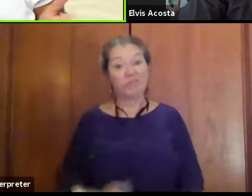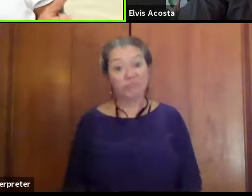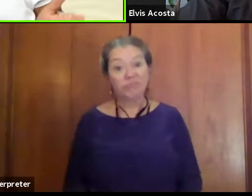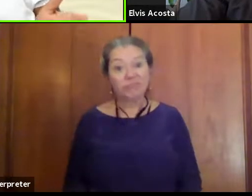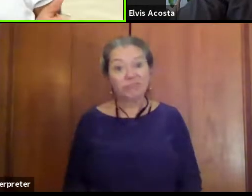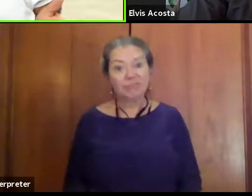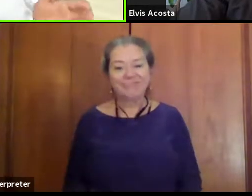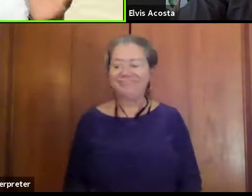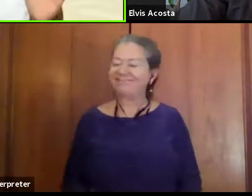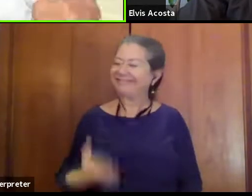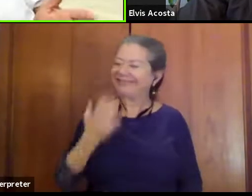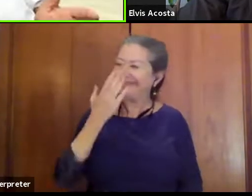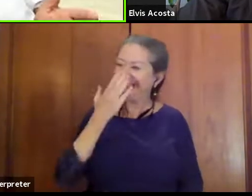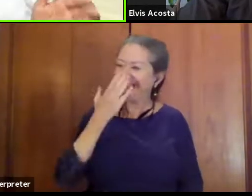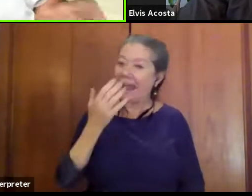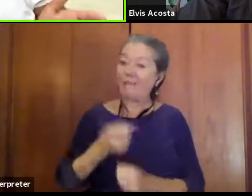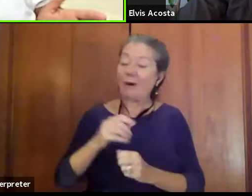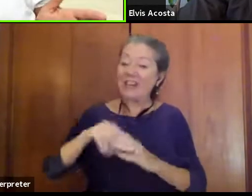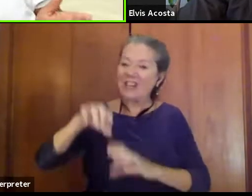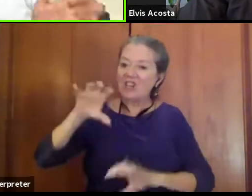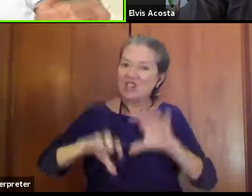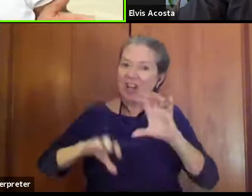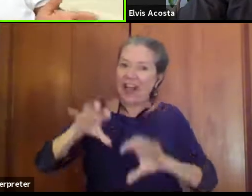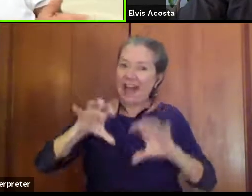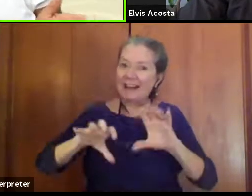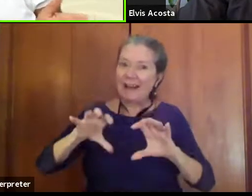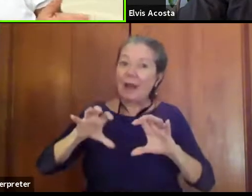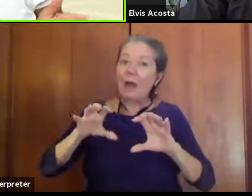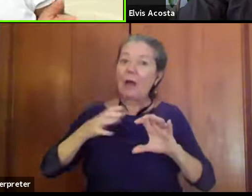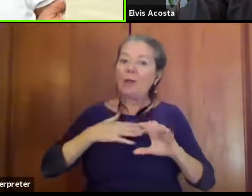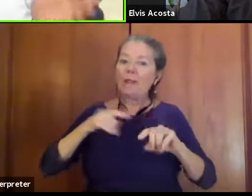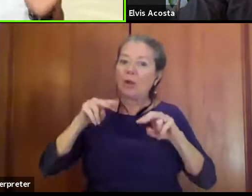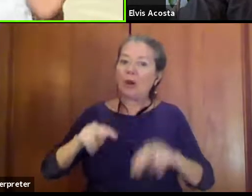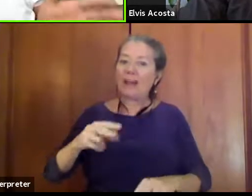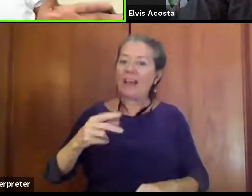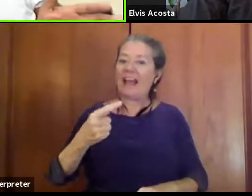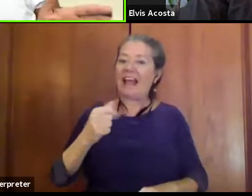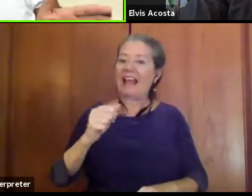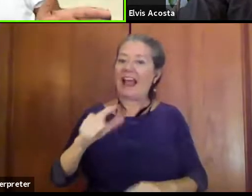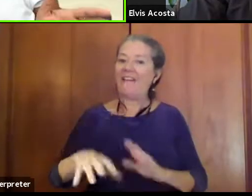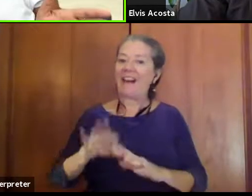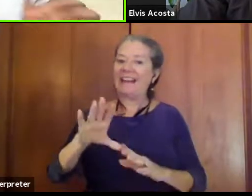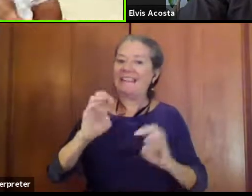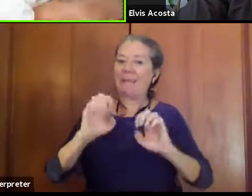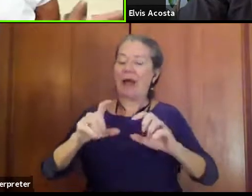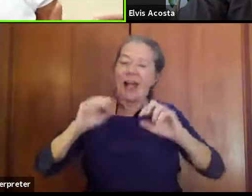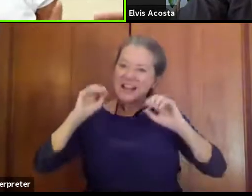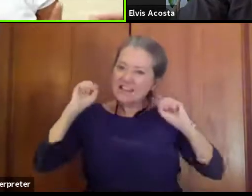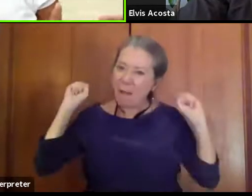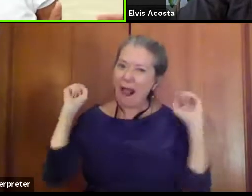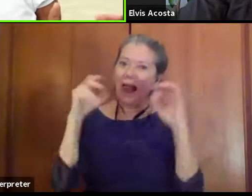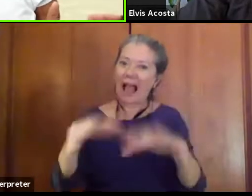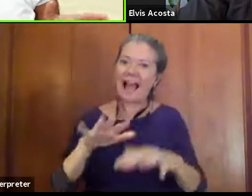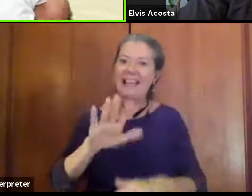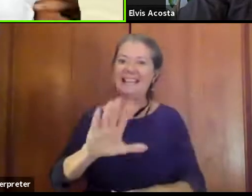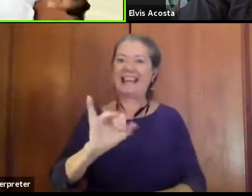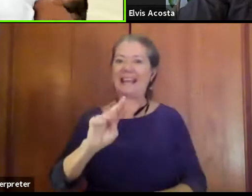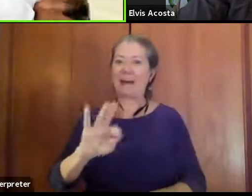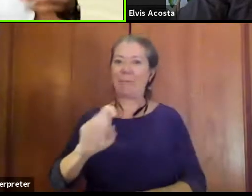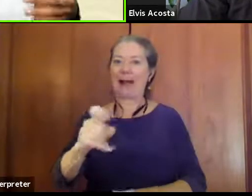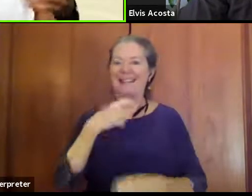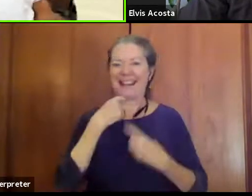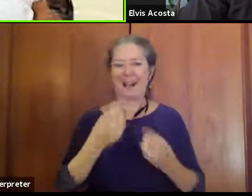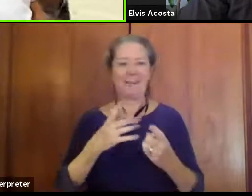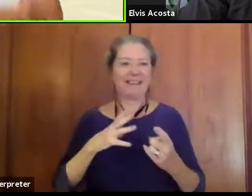all right, everybody in the chat, I want you to go and look in the gal and find Mr. Acosta's email and light his inbox up and tell him how amazing he was. I want